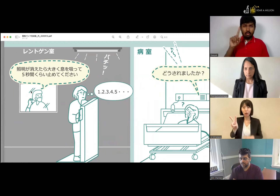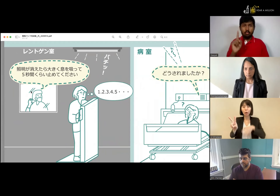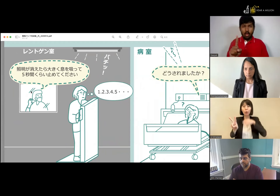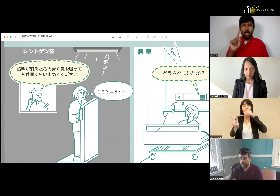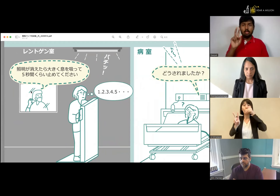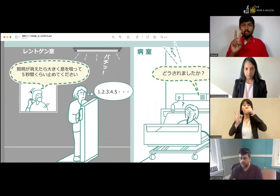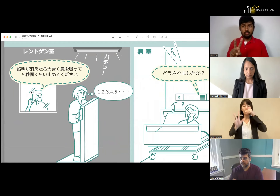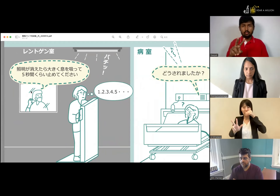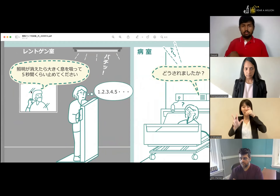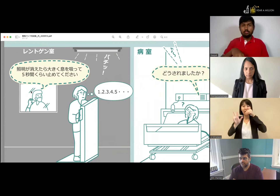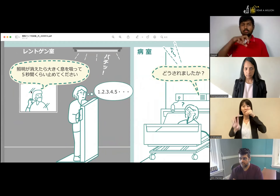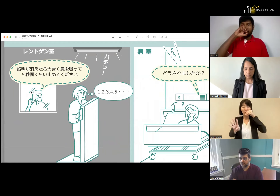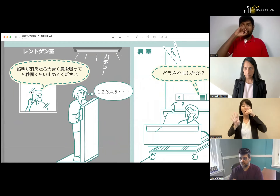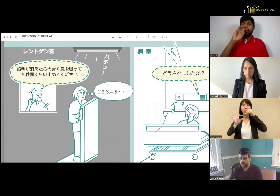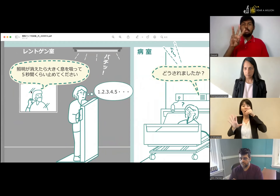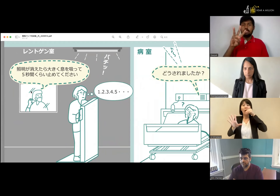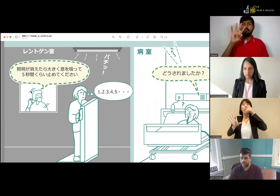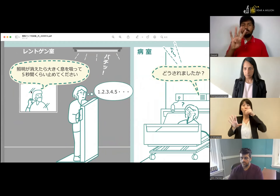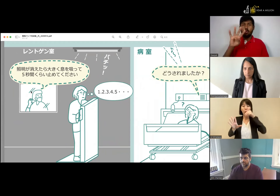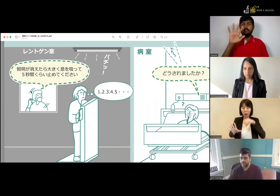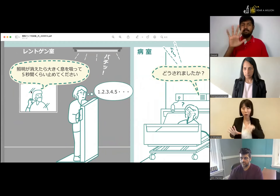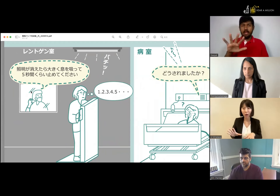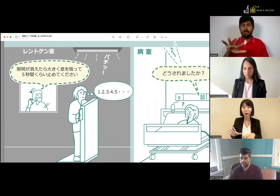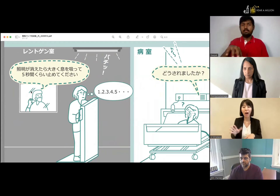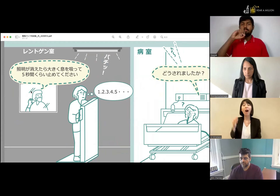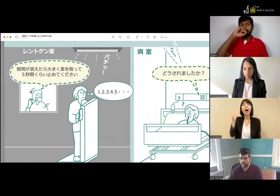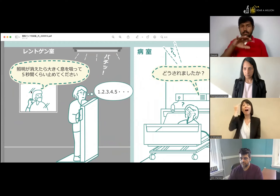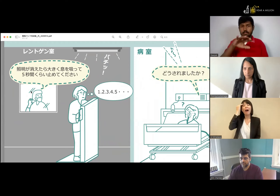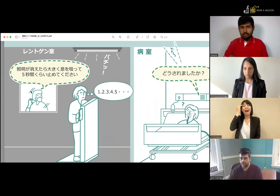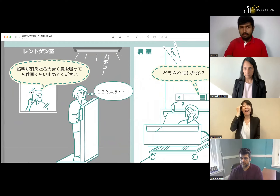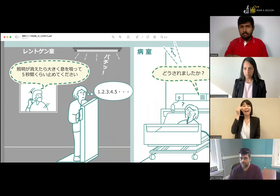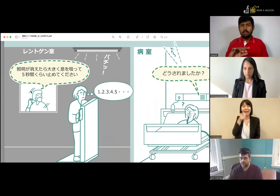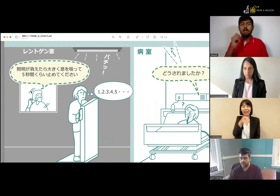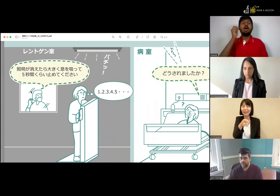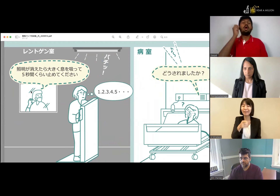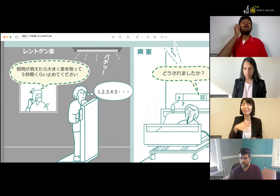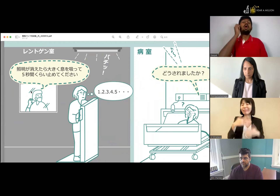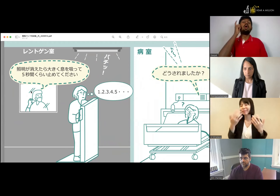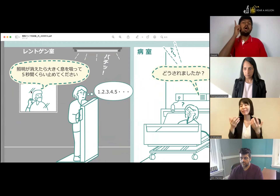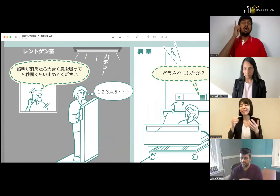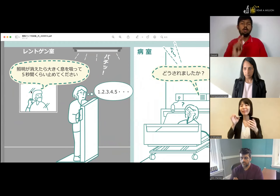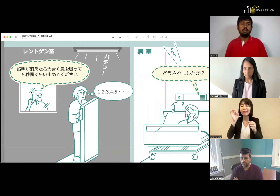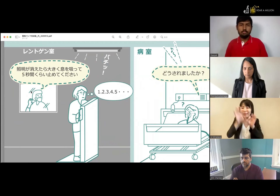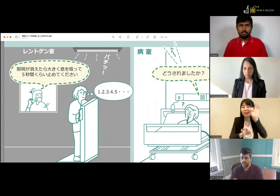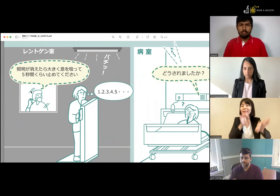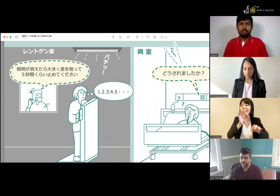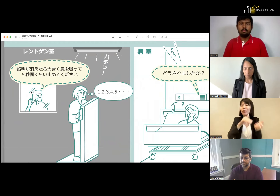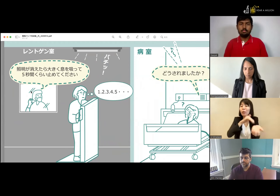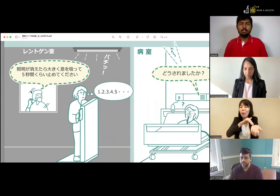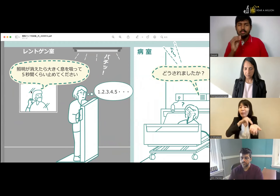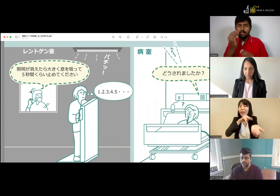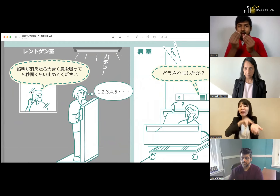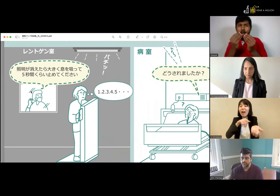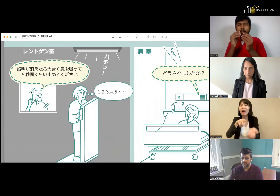deaf patient that you need to take a deep breath 2 times, 3 times, and you need to inhale,